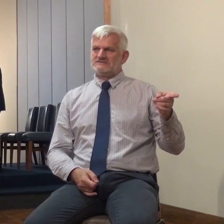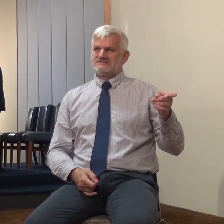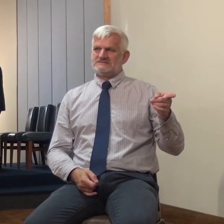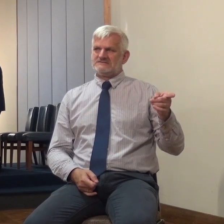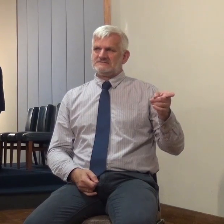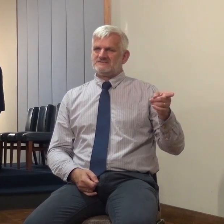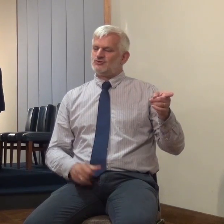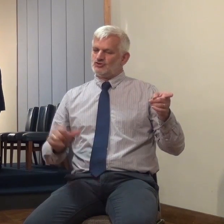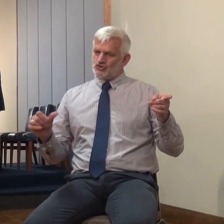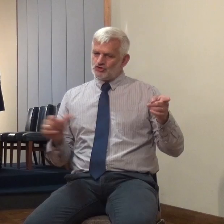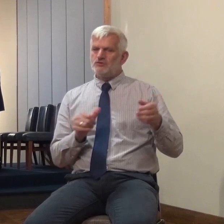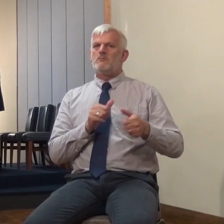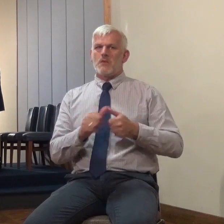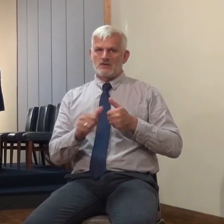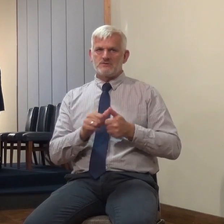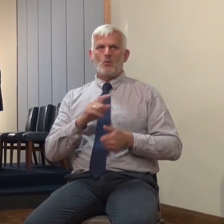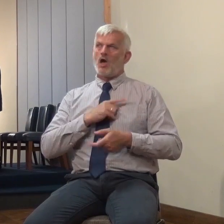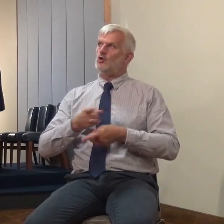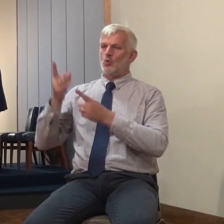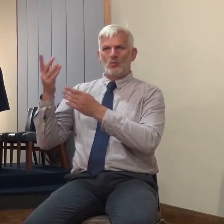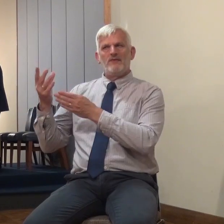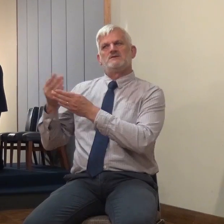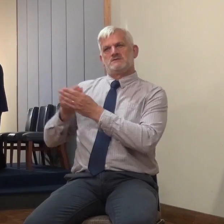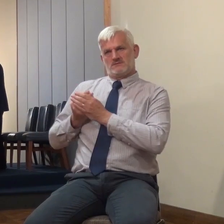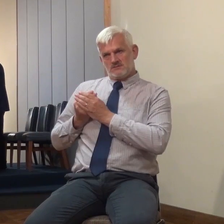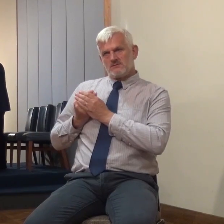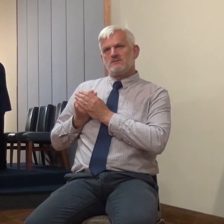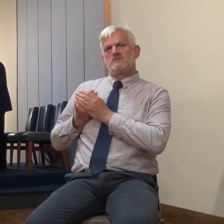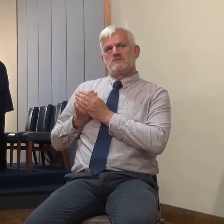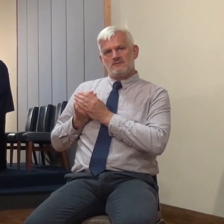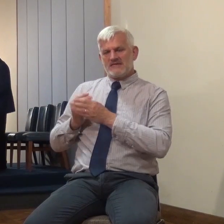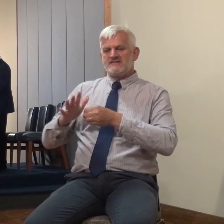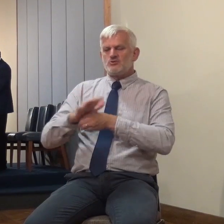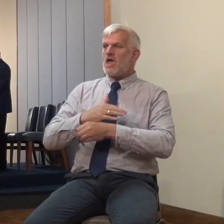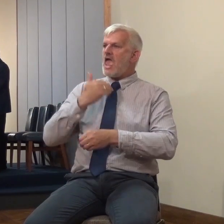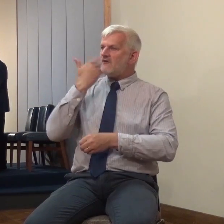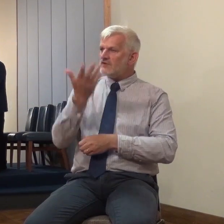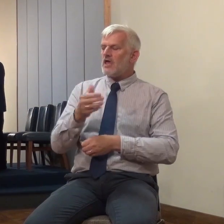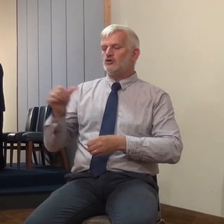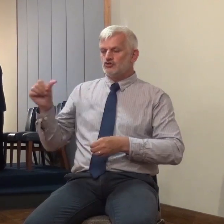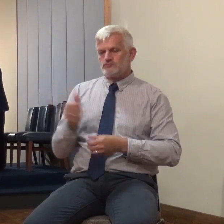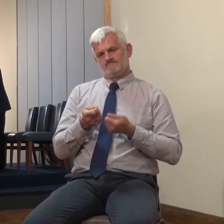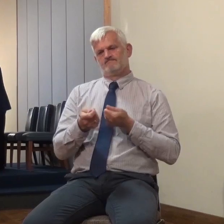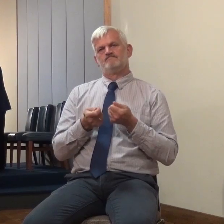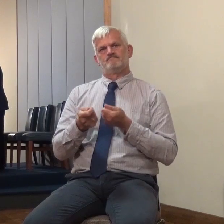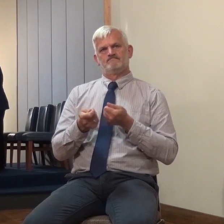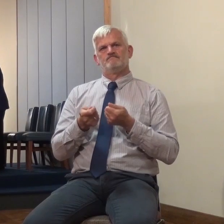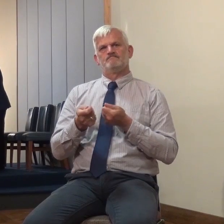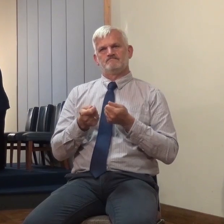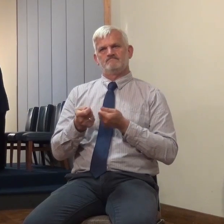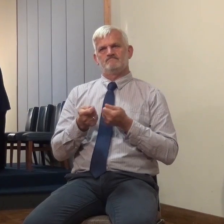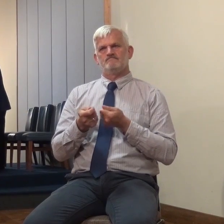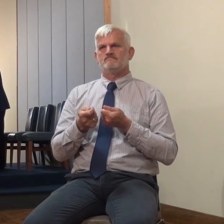and with us come through these more everyday matters? Do we present something different to the